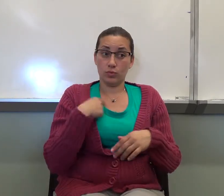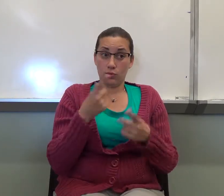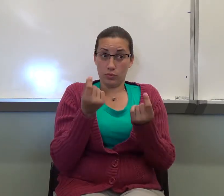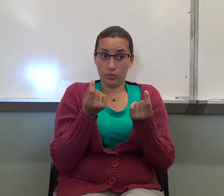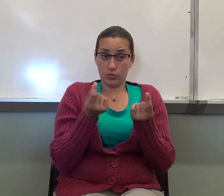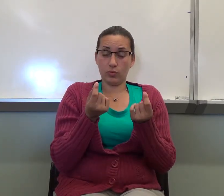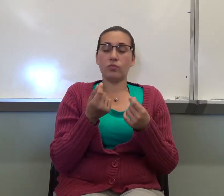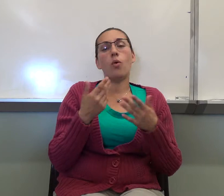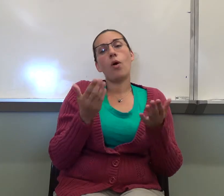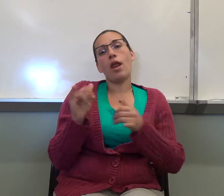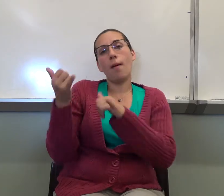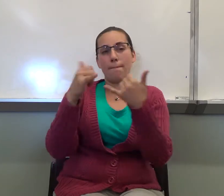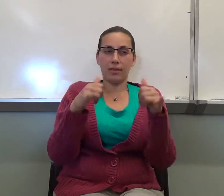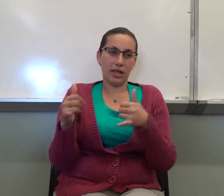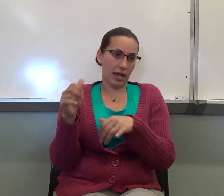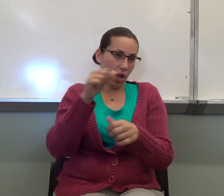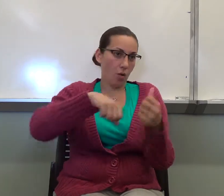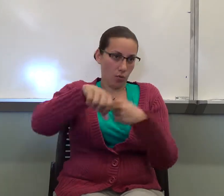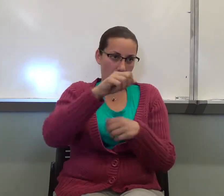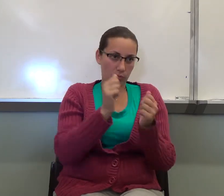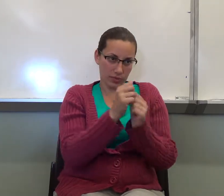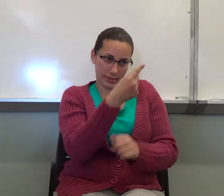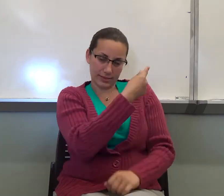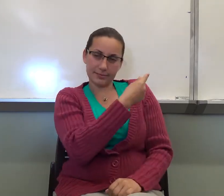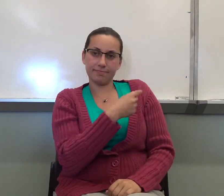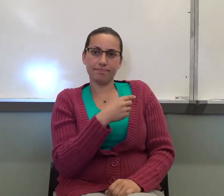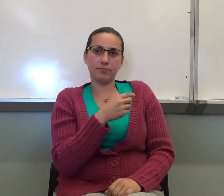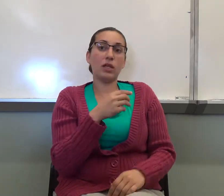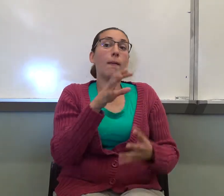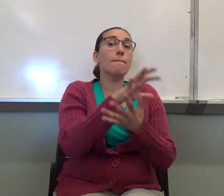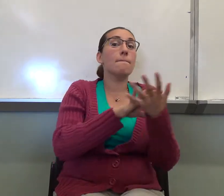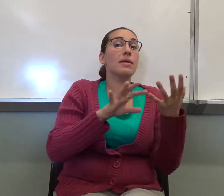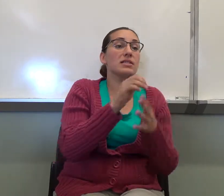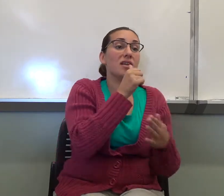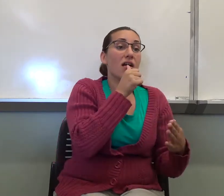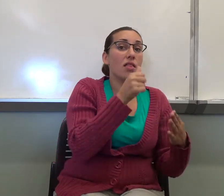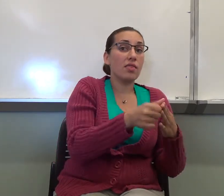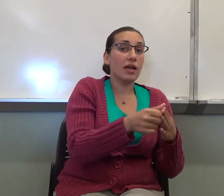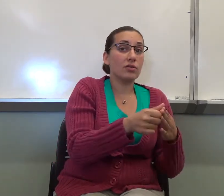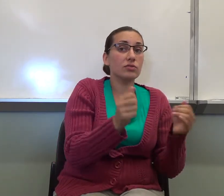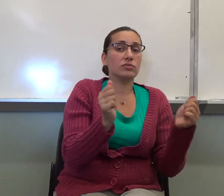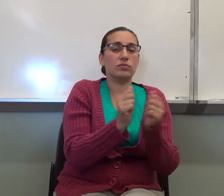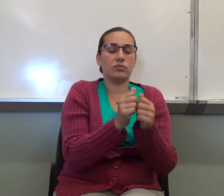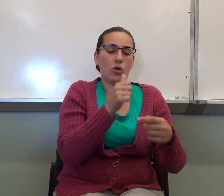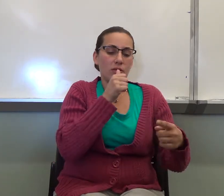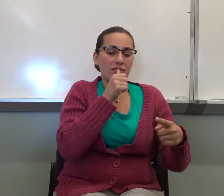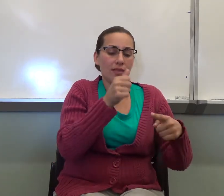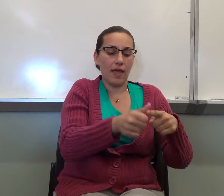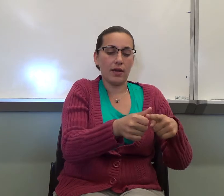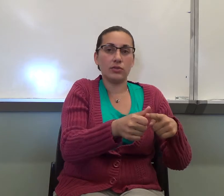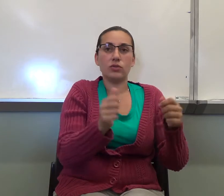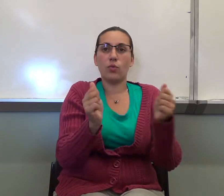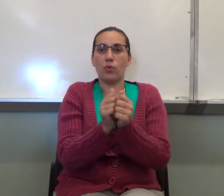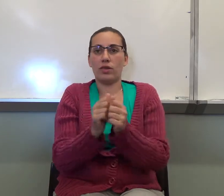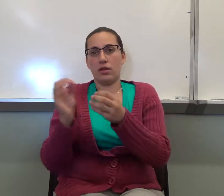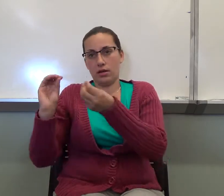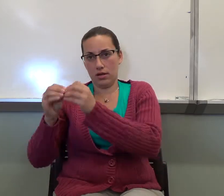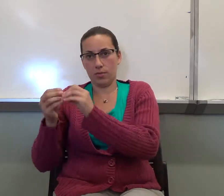letters in as well as the numbers and see what we can get from this. So just some examples to show you how it goes. Very simple one. Suppose